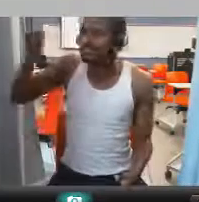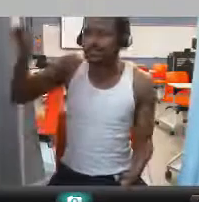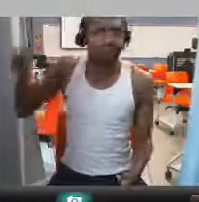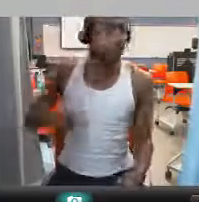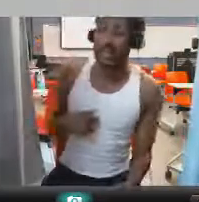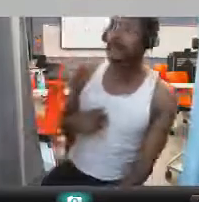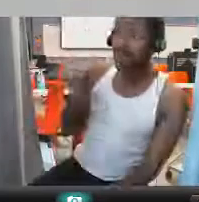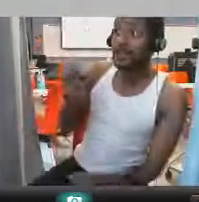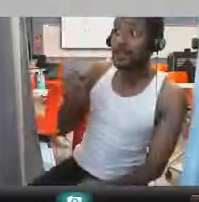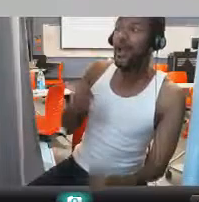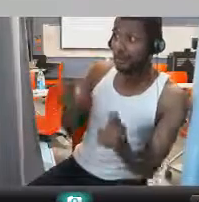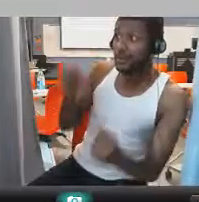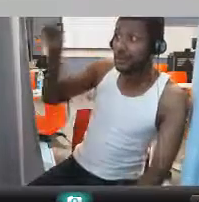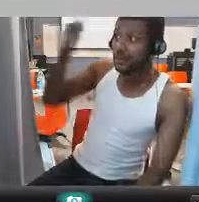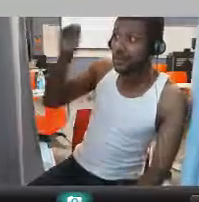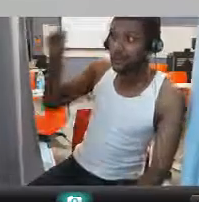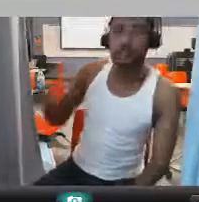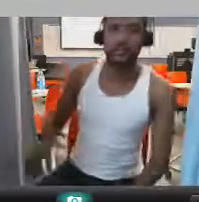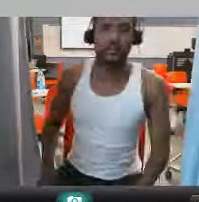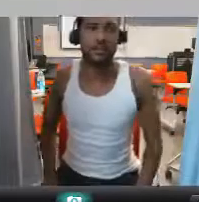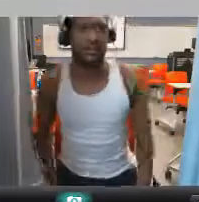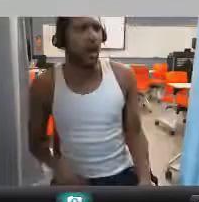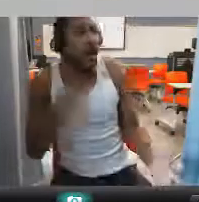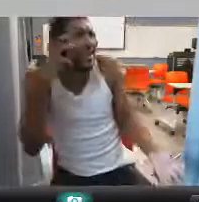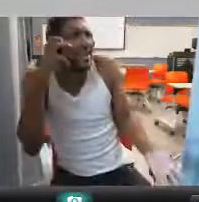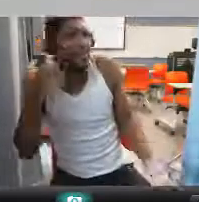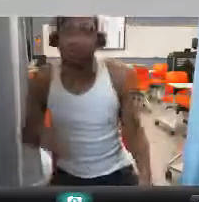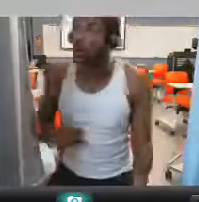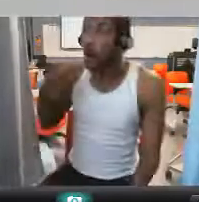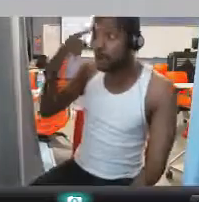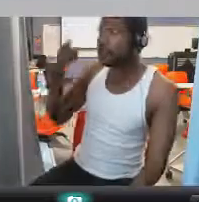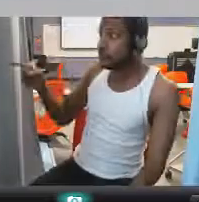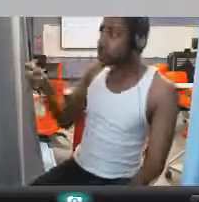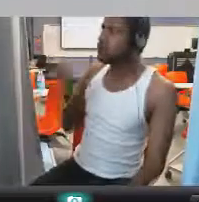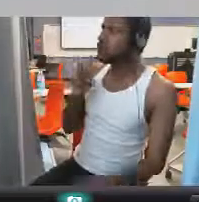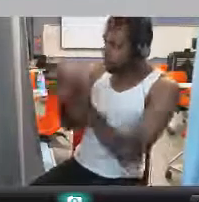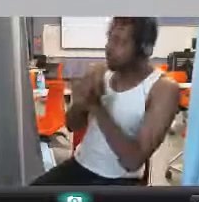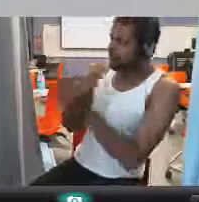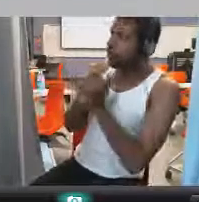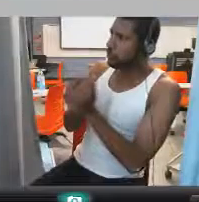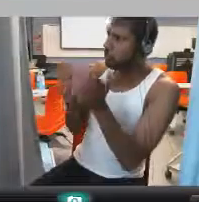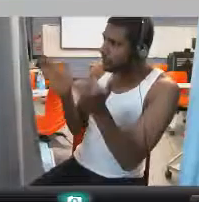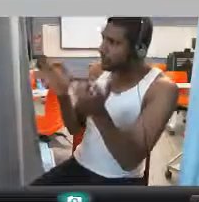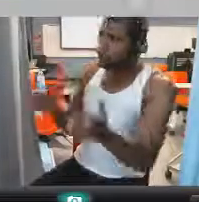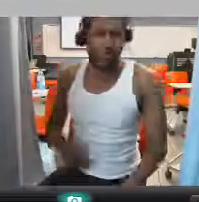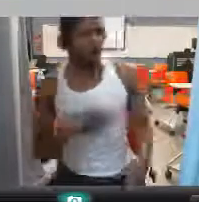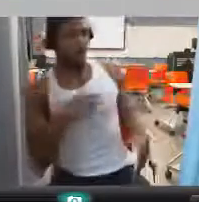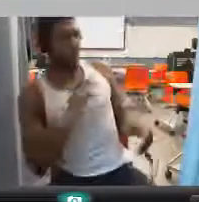like, I did bang on the door. I was like, I didn't hear you. She's like, I thought you did because you were talking to me. And I was like, what?